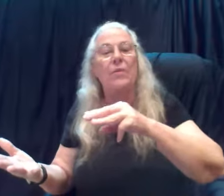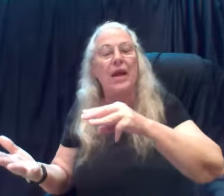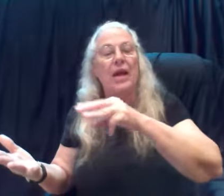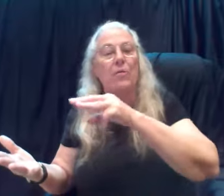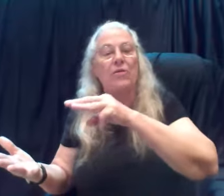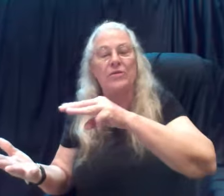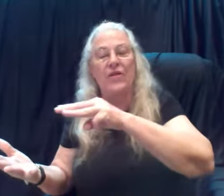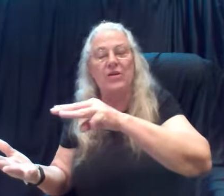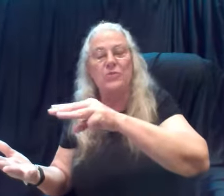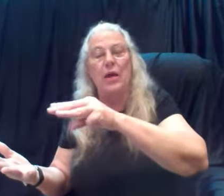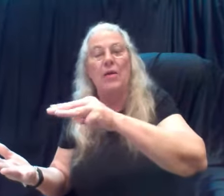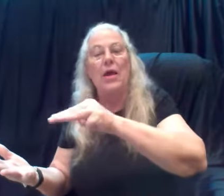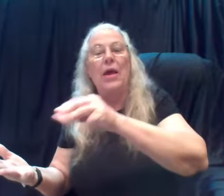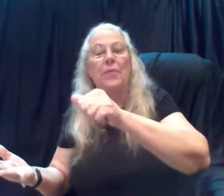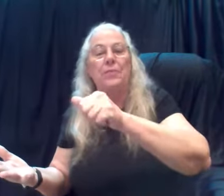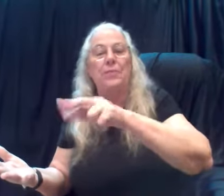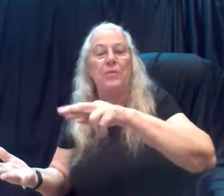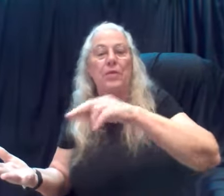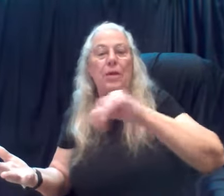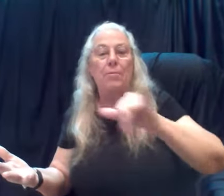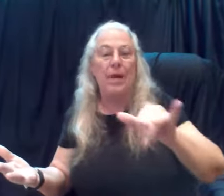will fingerspell Mary